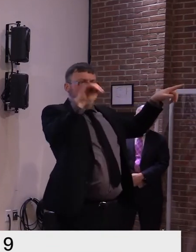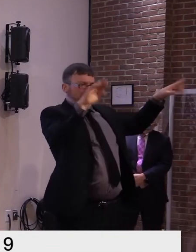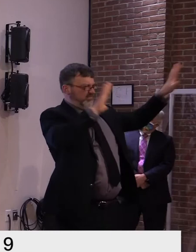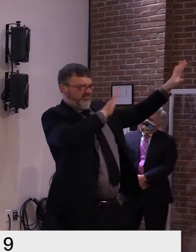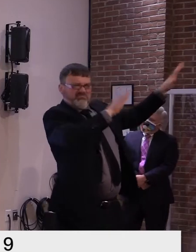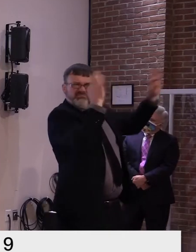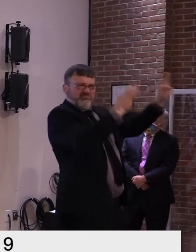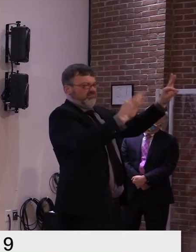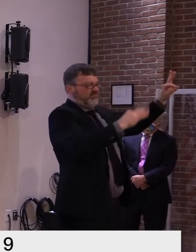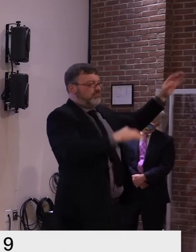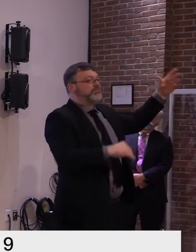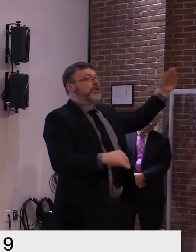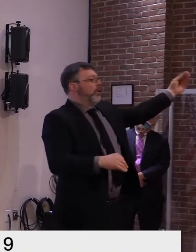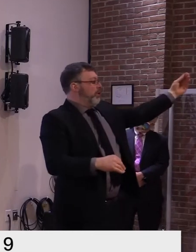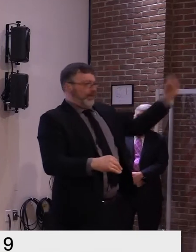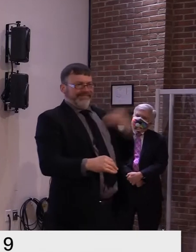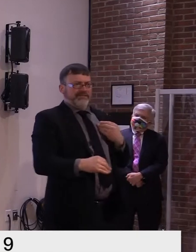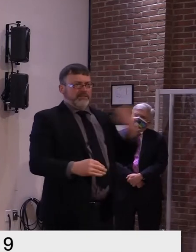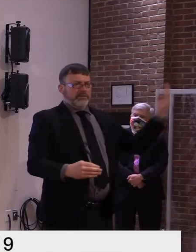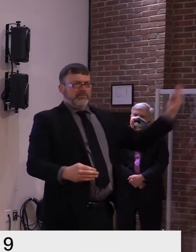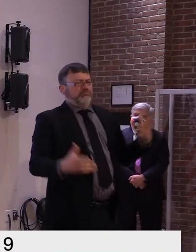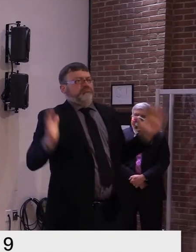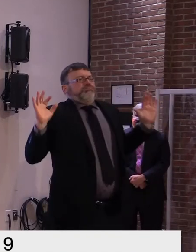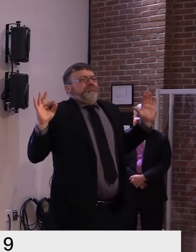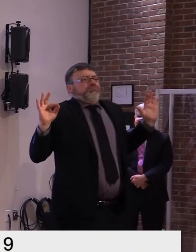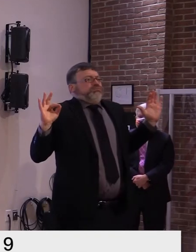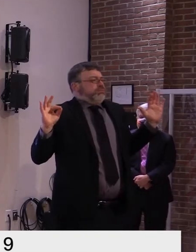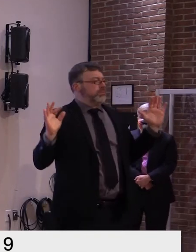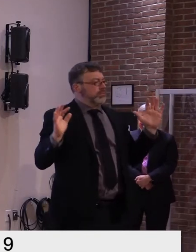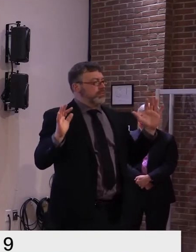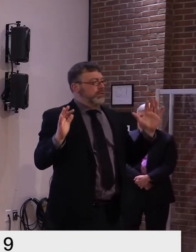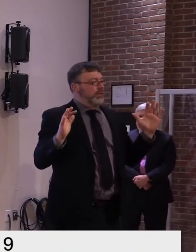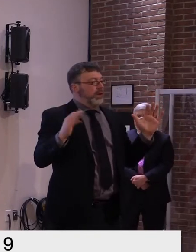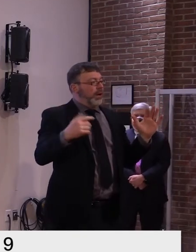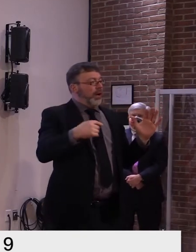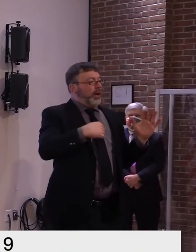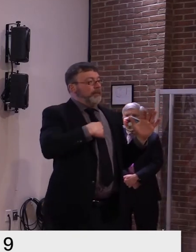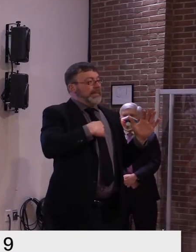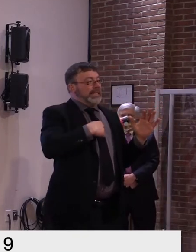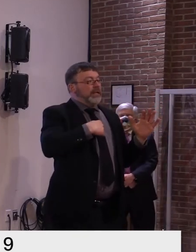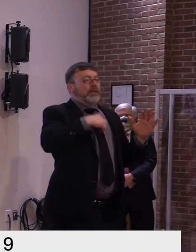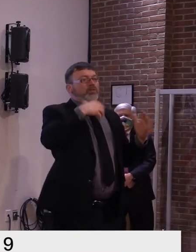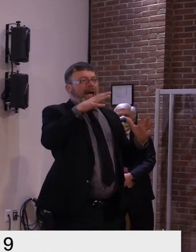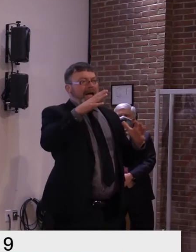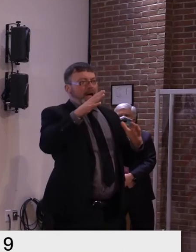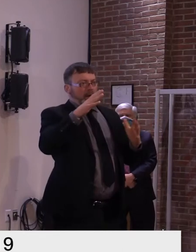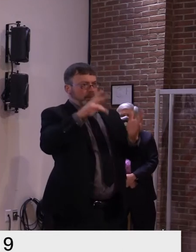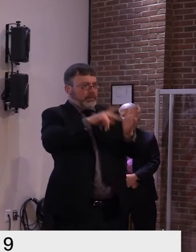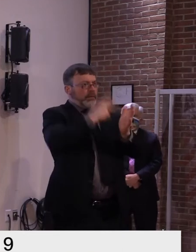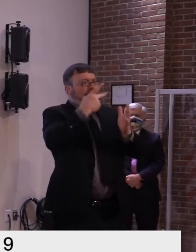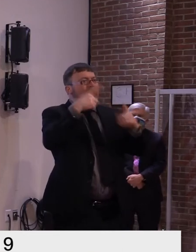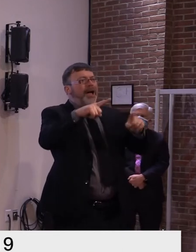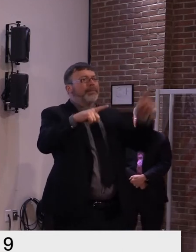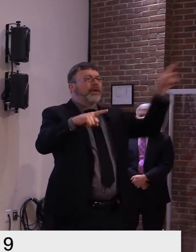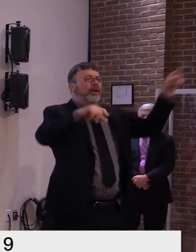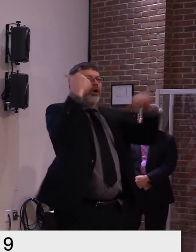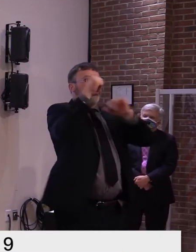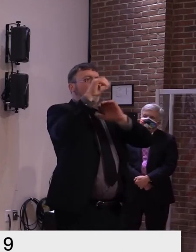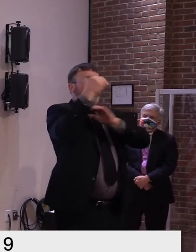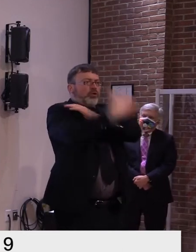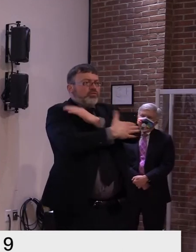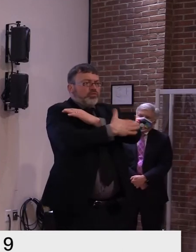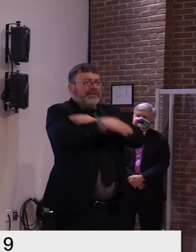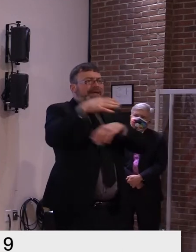dose. Because I don't think we want to do what England has done, which is basically say, we don't know when people will get their second